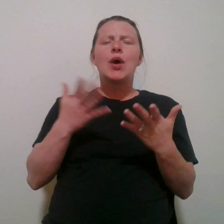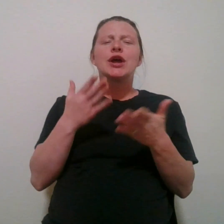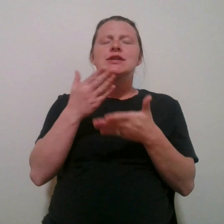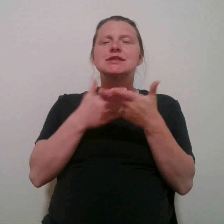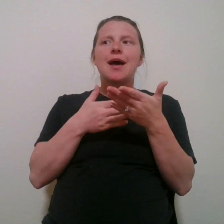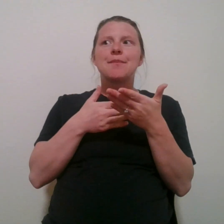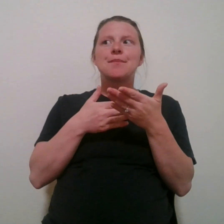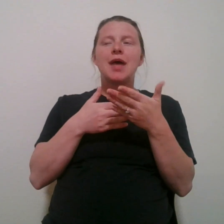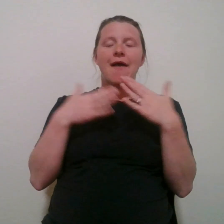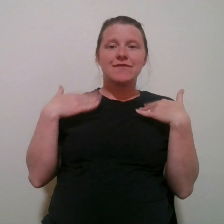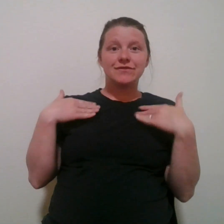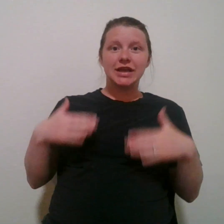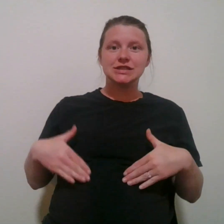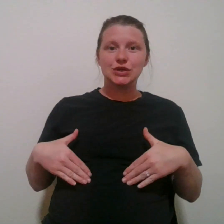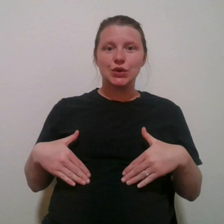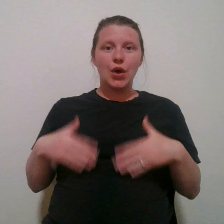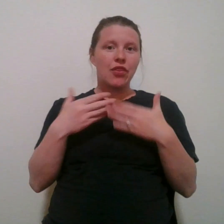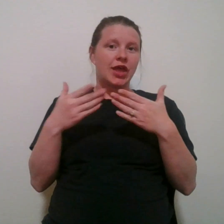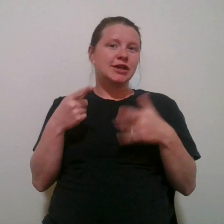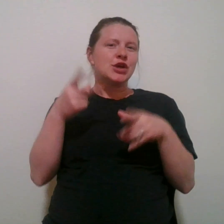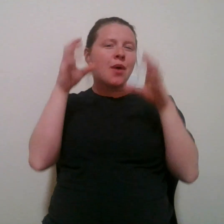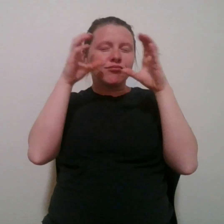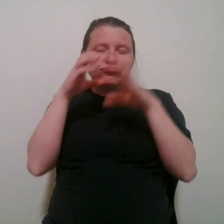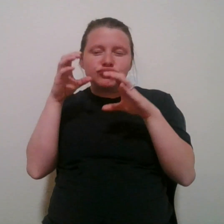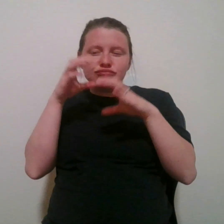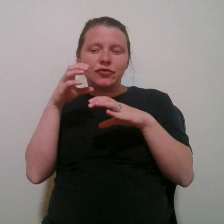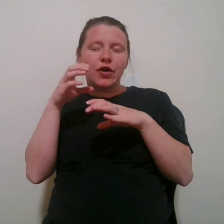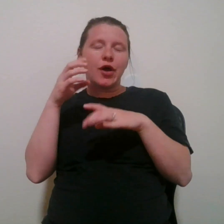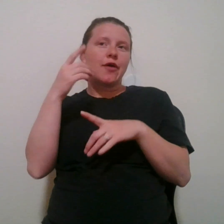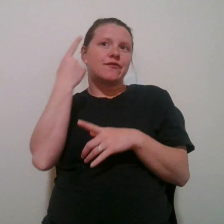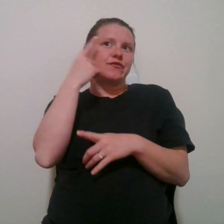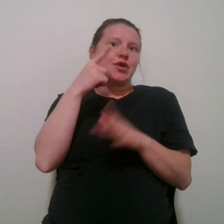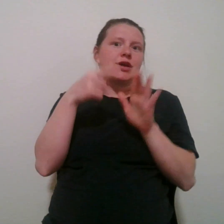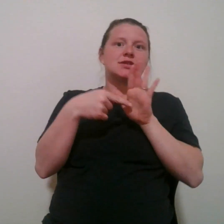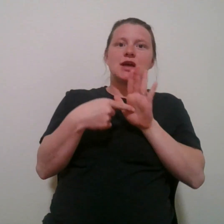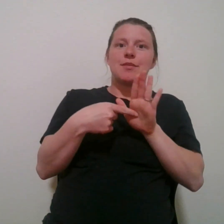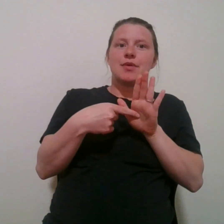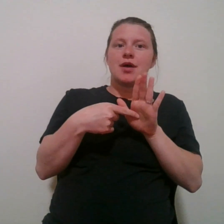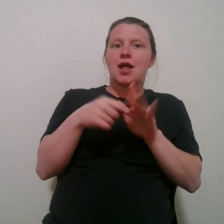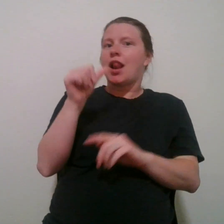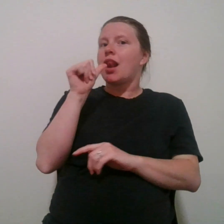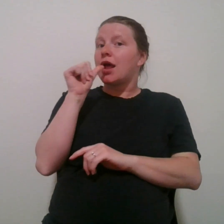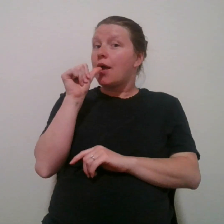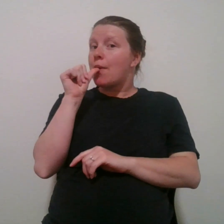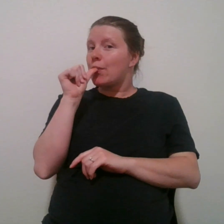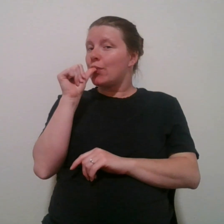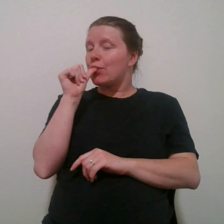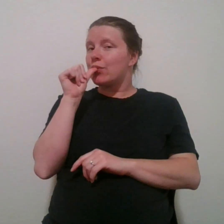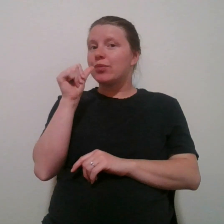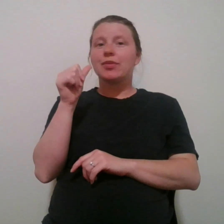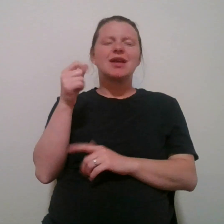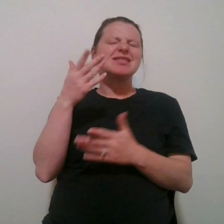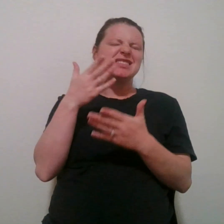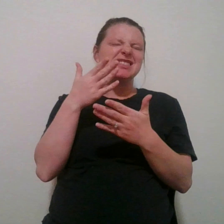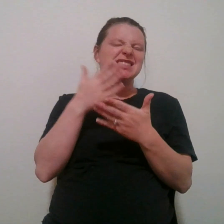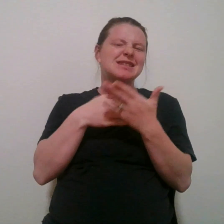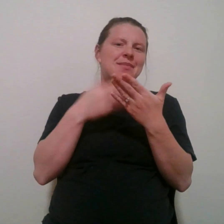that you might look for? For instance, sucking their thumb, some of those kind of things. What might you be watching